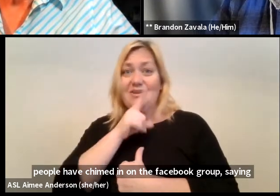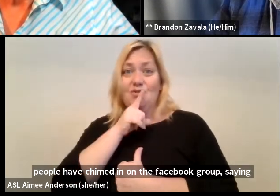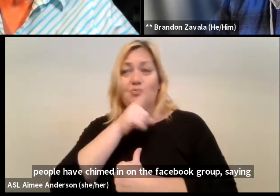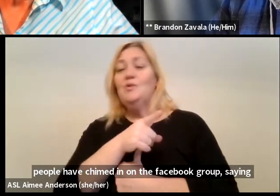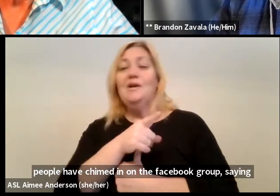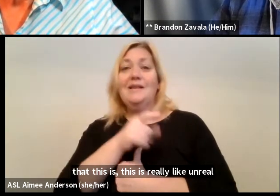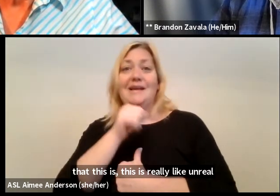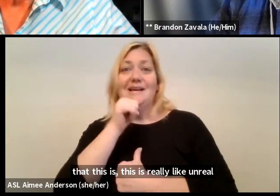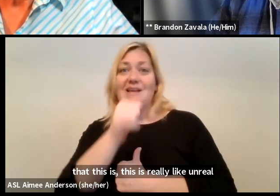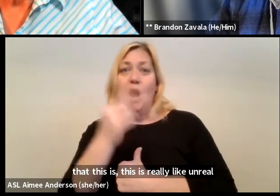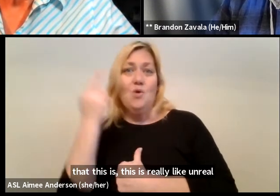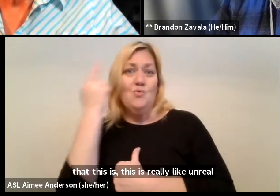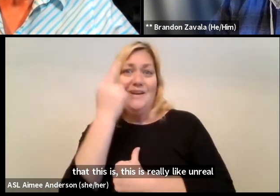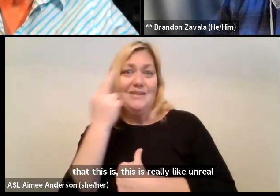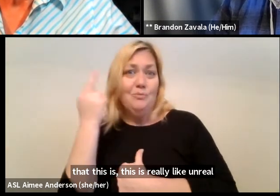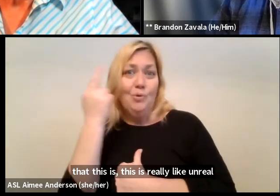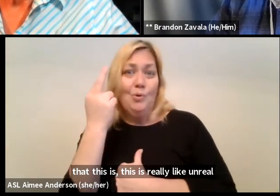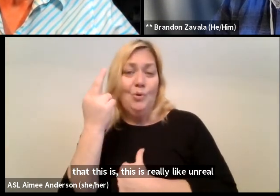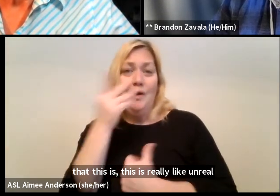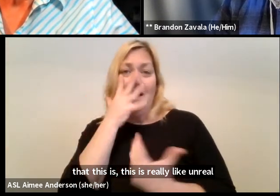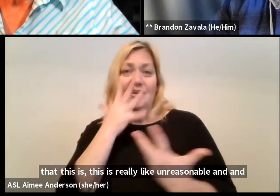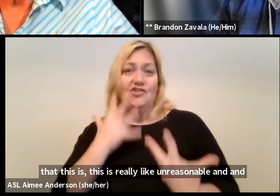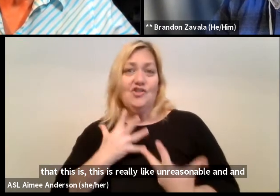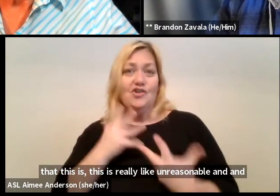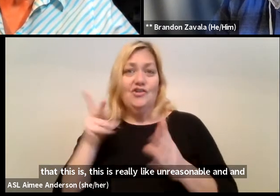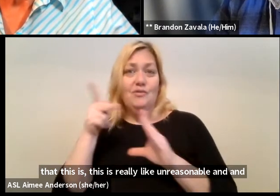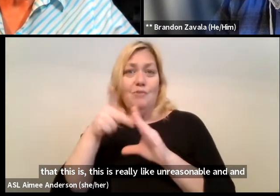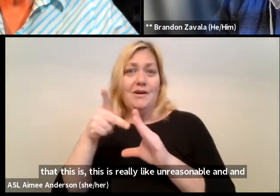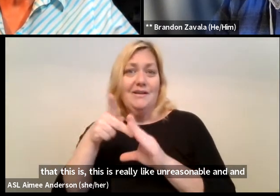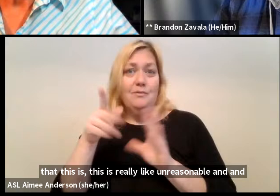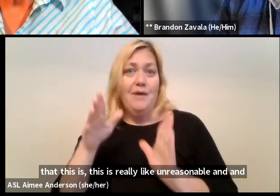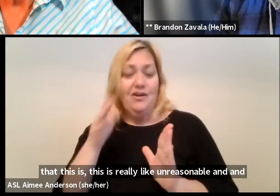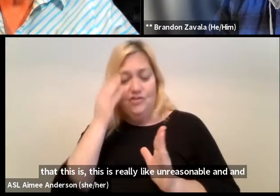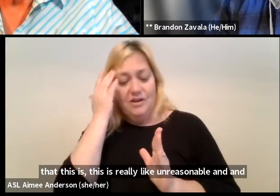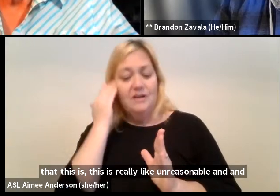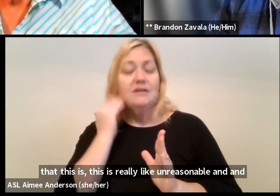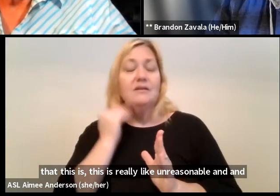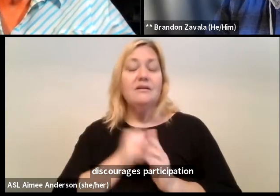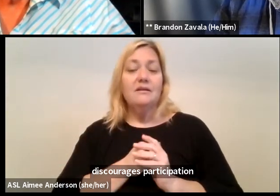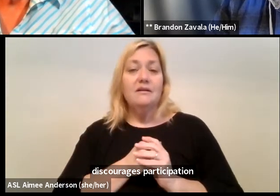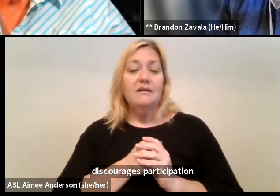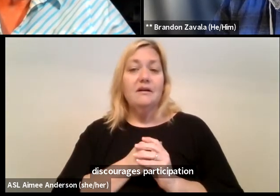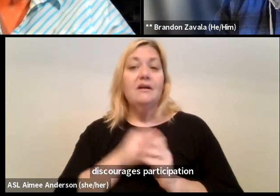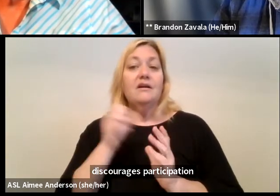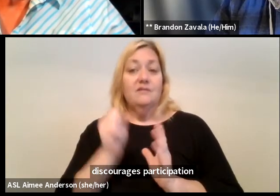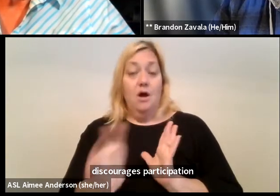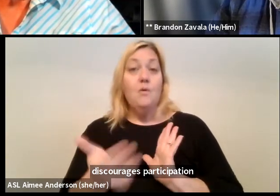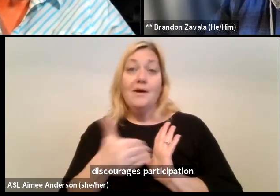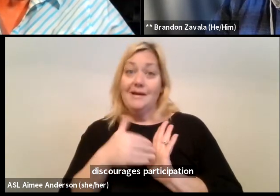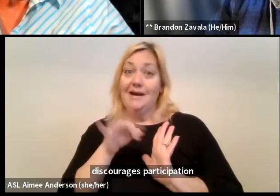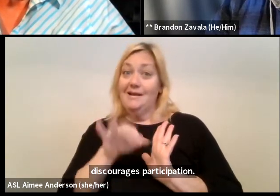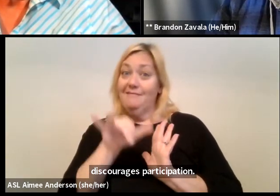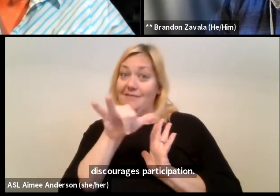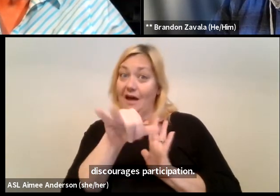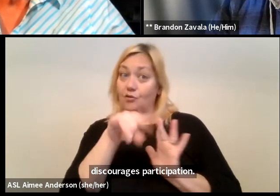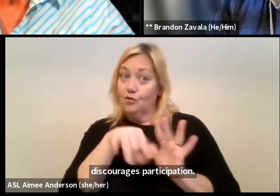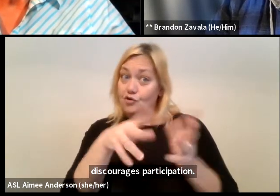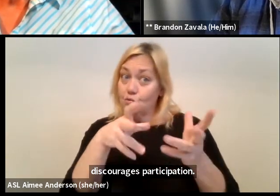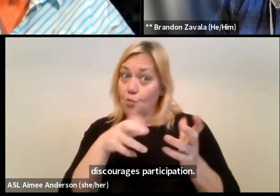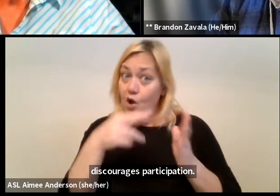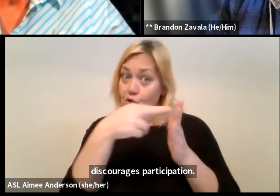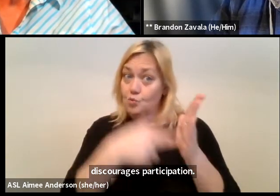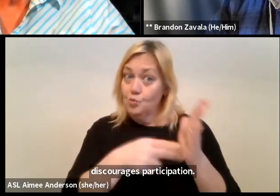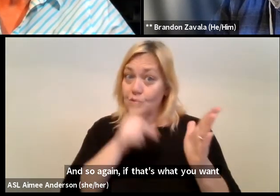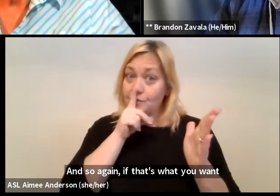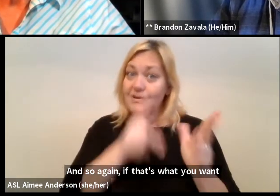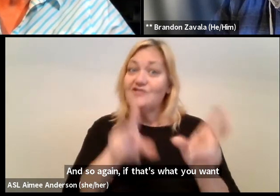like unreasonable and discourages participation. And so again, if that's what you want the rule to be, you